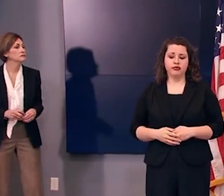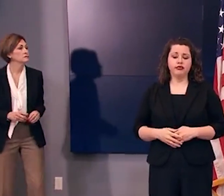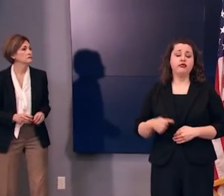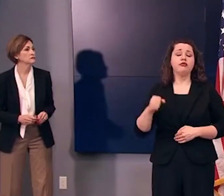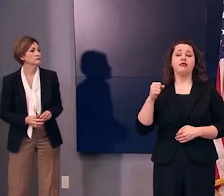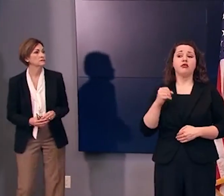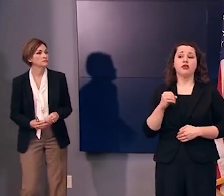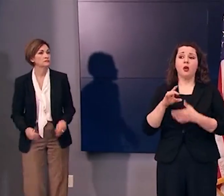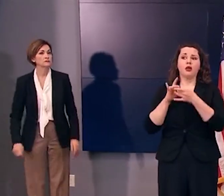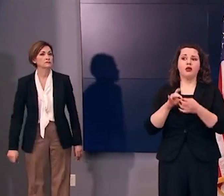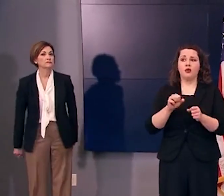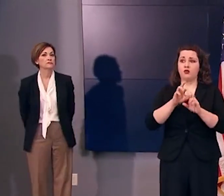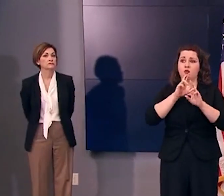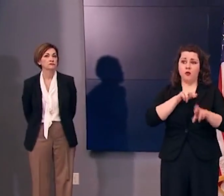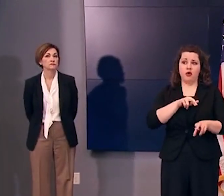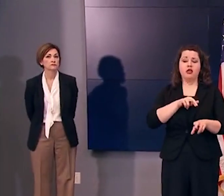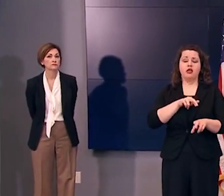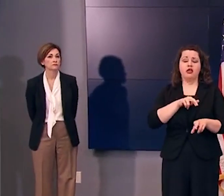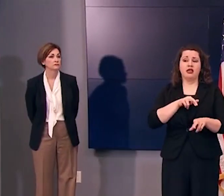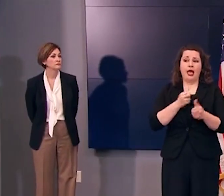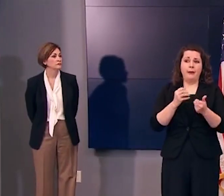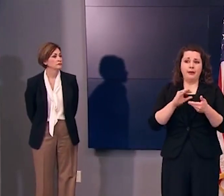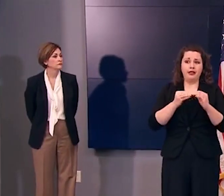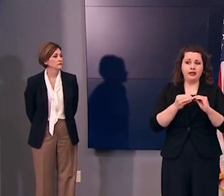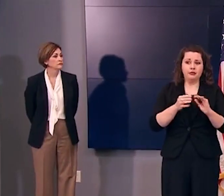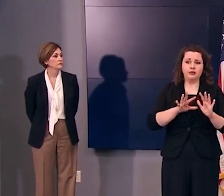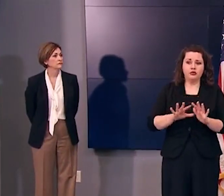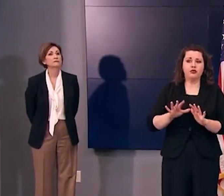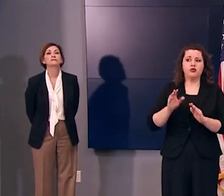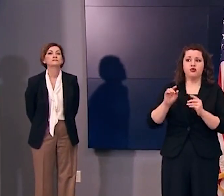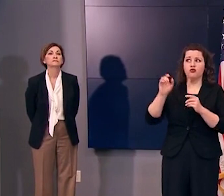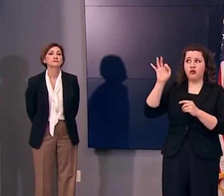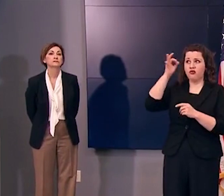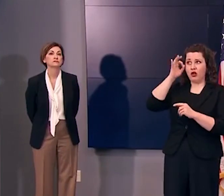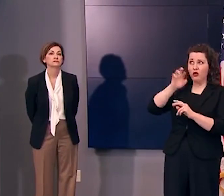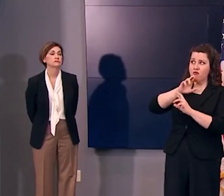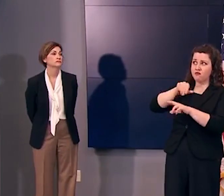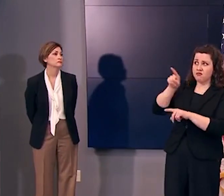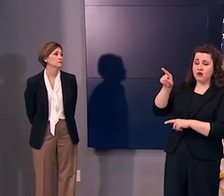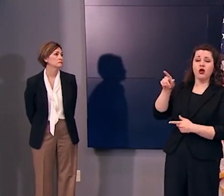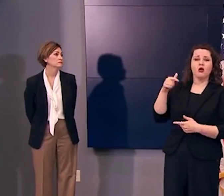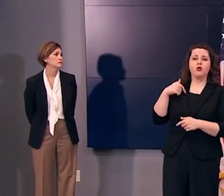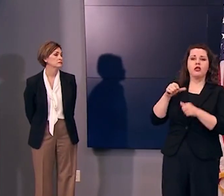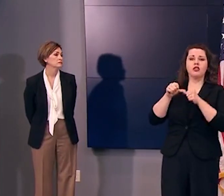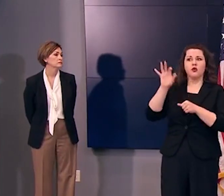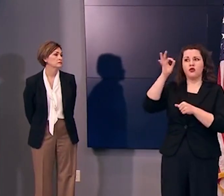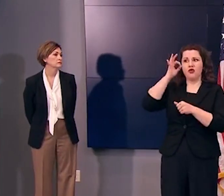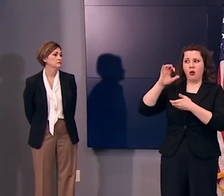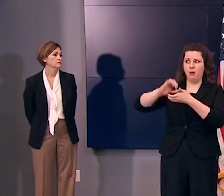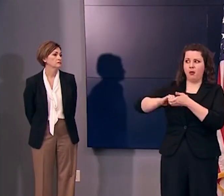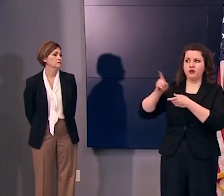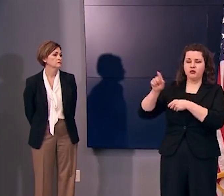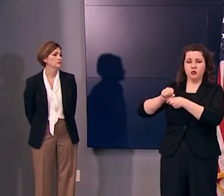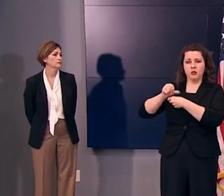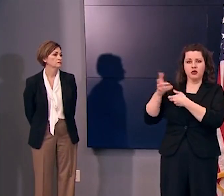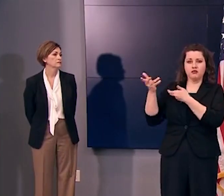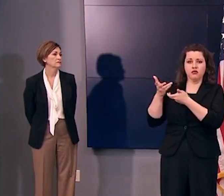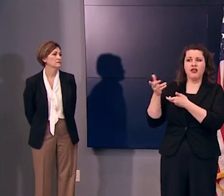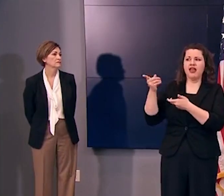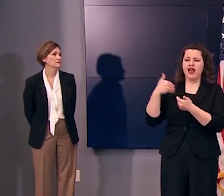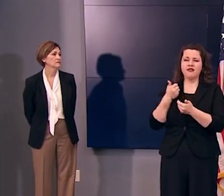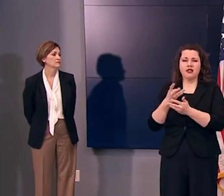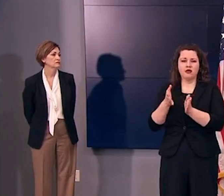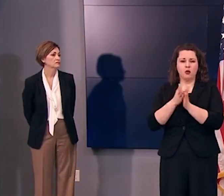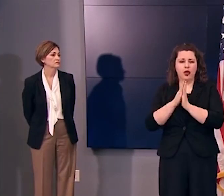So as it relates to reporting a number of cases to the federal government, we continue to work with our federal partners, and they have a number of requests